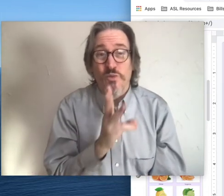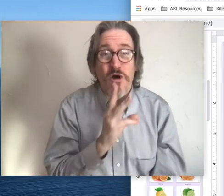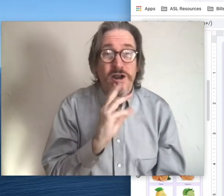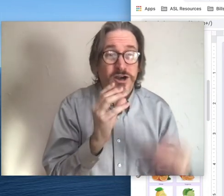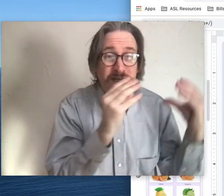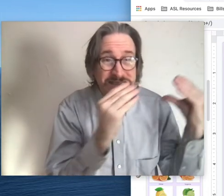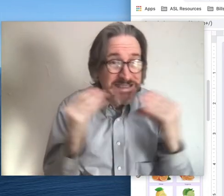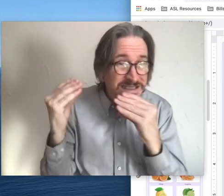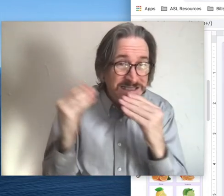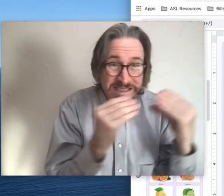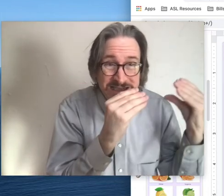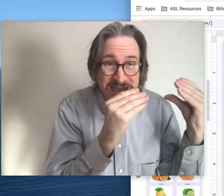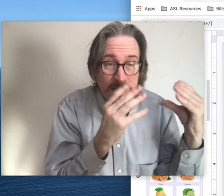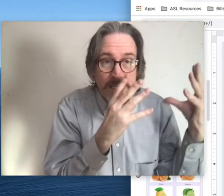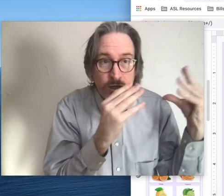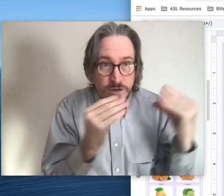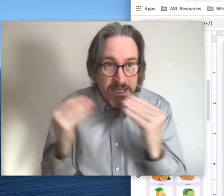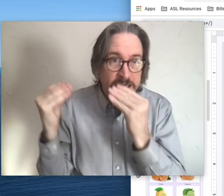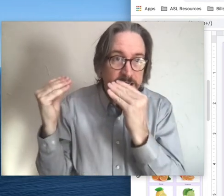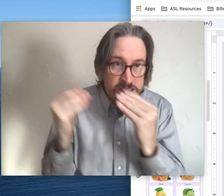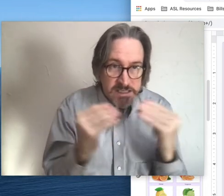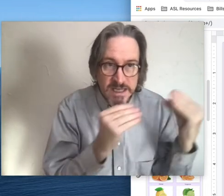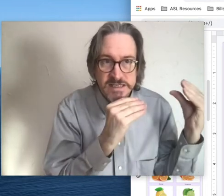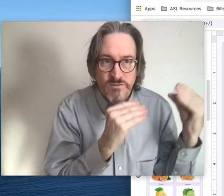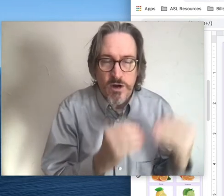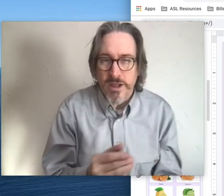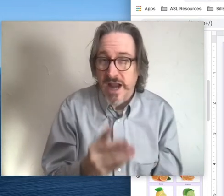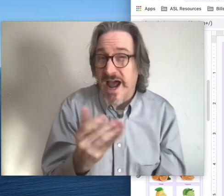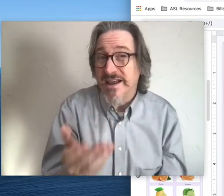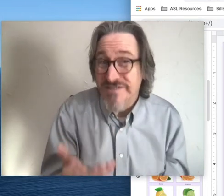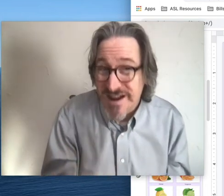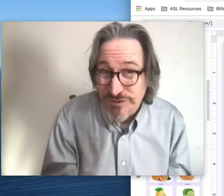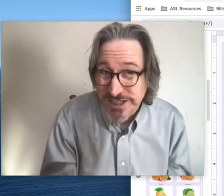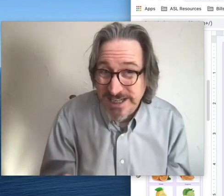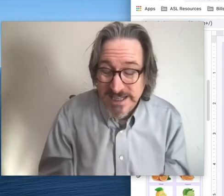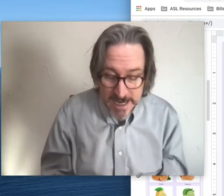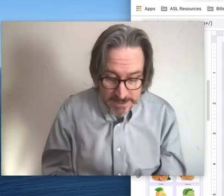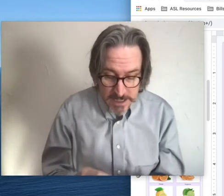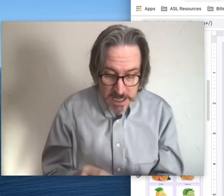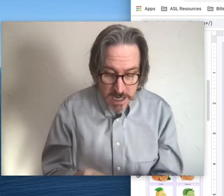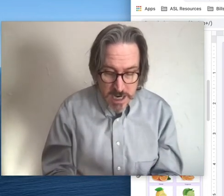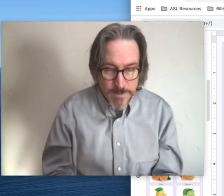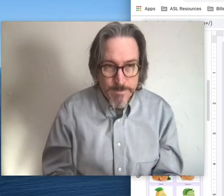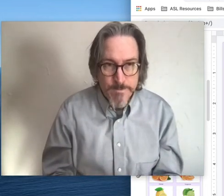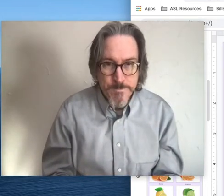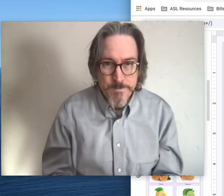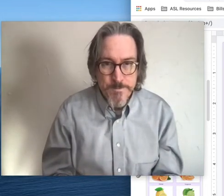shows water, like you're eating the slice of watermelon. I have never seen that,